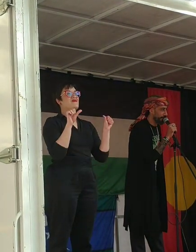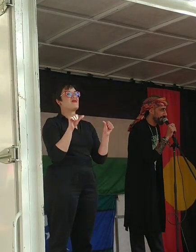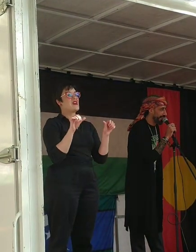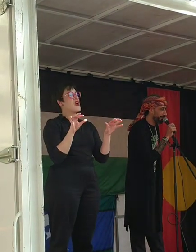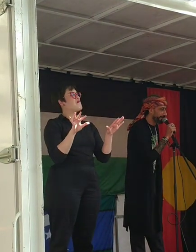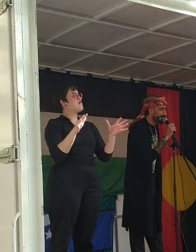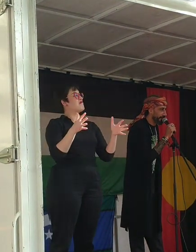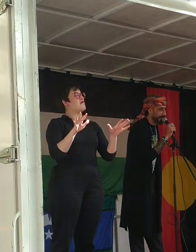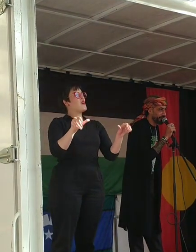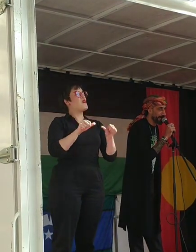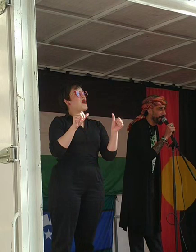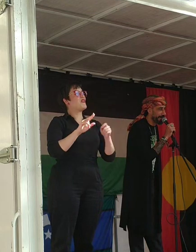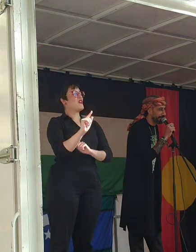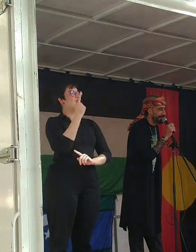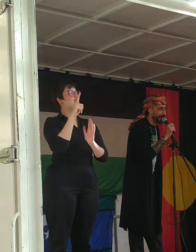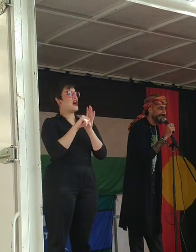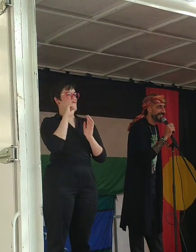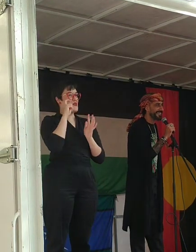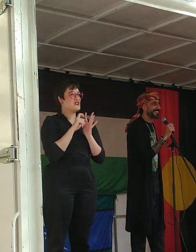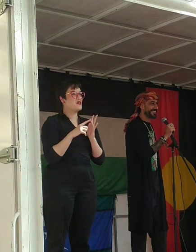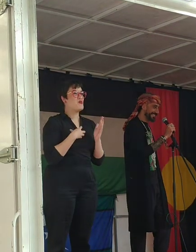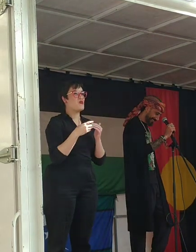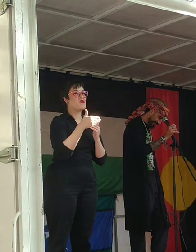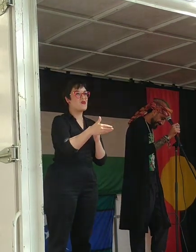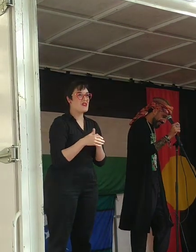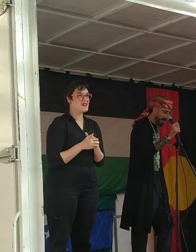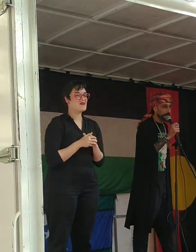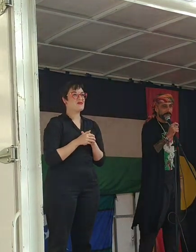Too bad for the first time. We can do a lot more than that.